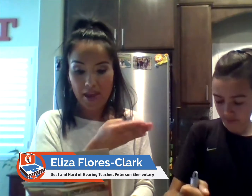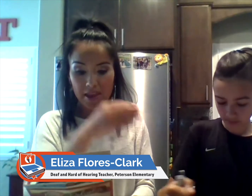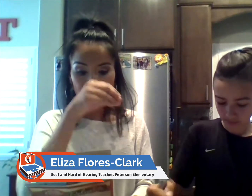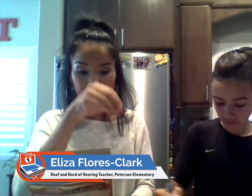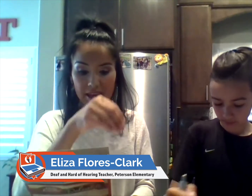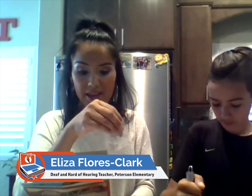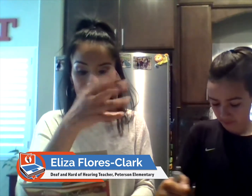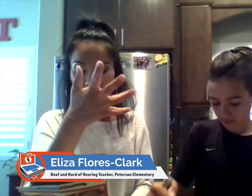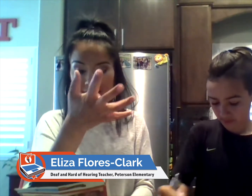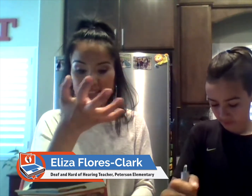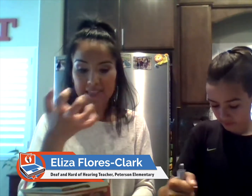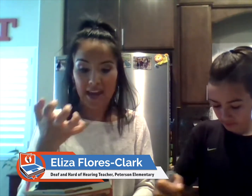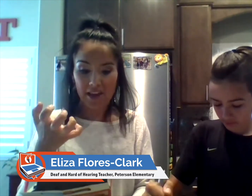bake in a desired,